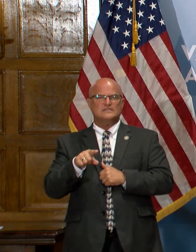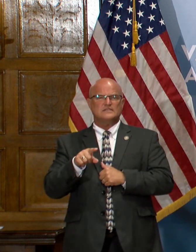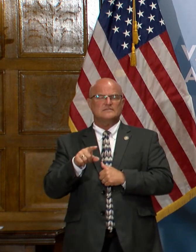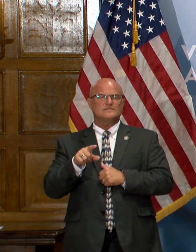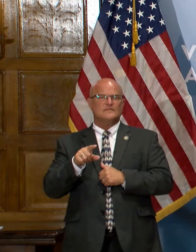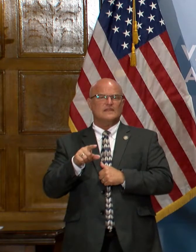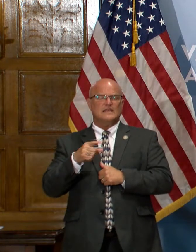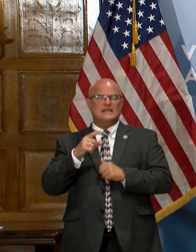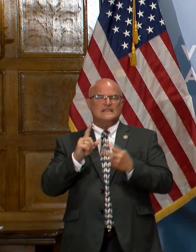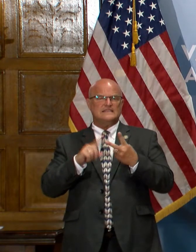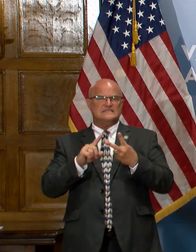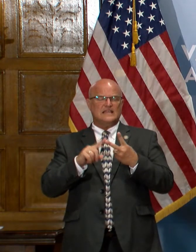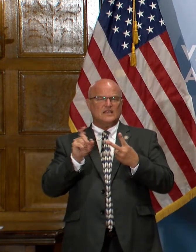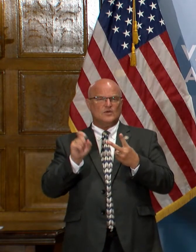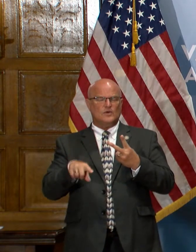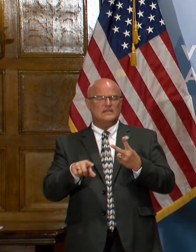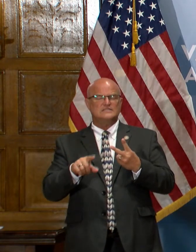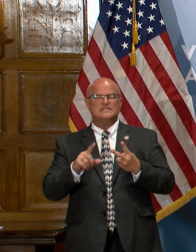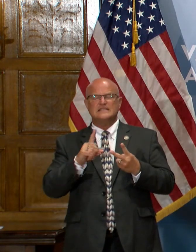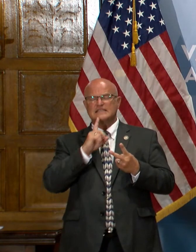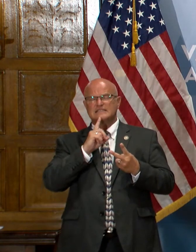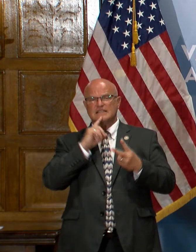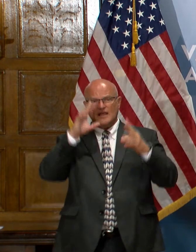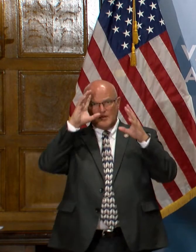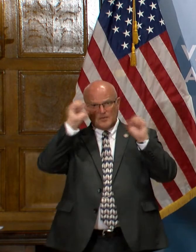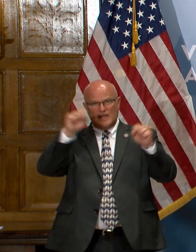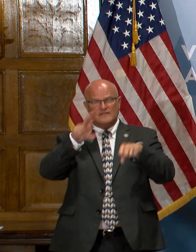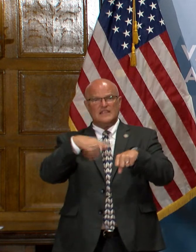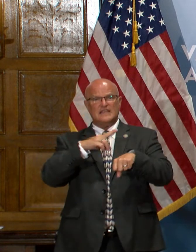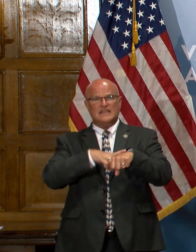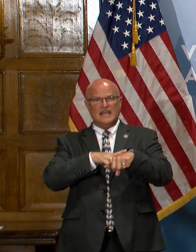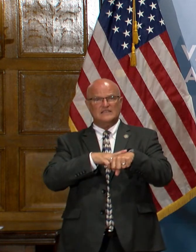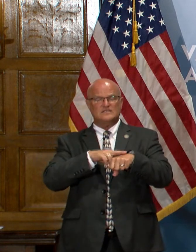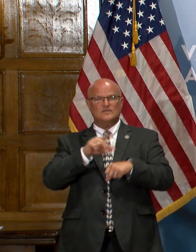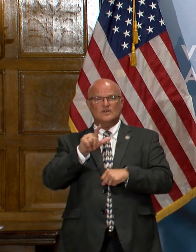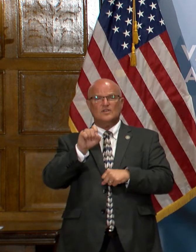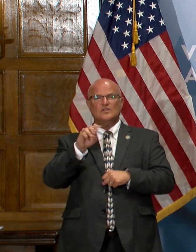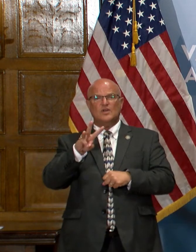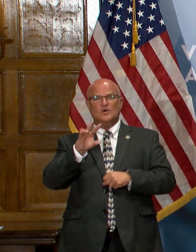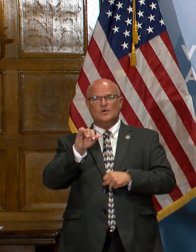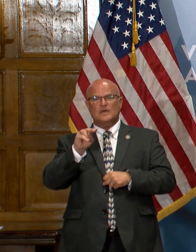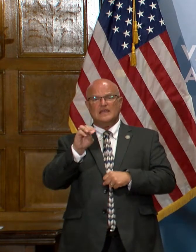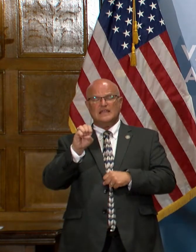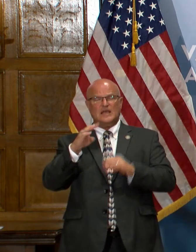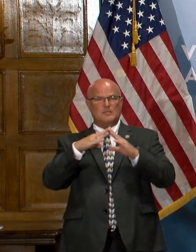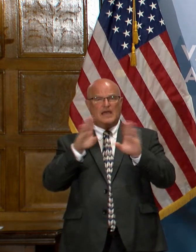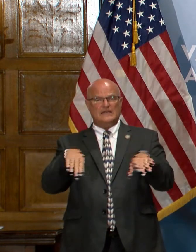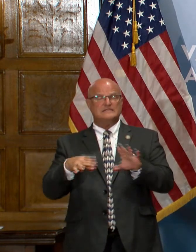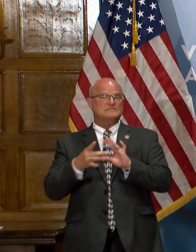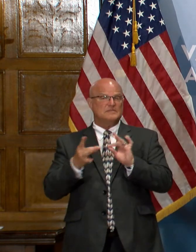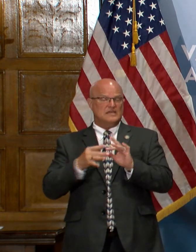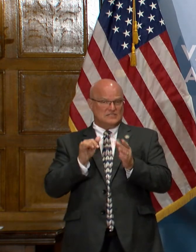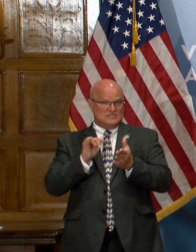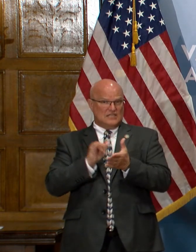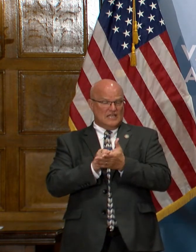on that, and the second question, the president of the National Low Income Housing Coalition had mentioned that